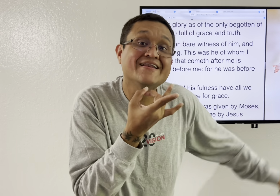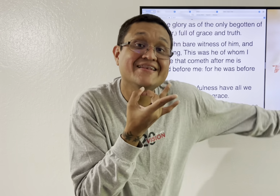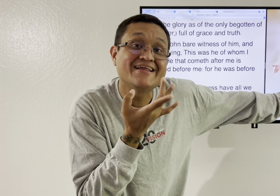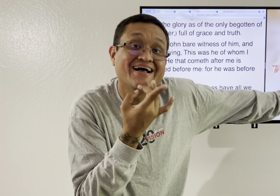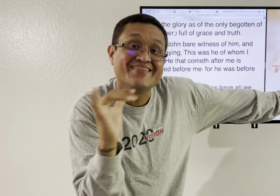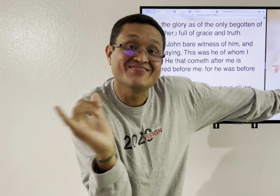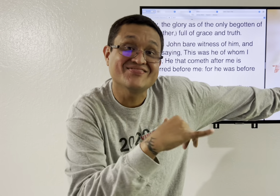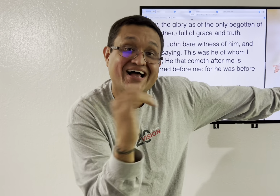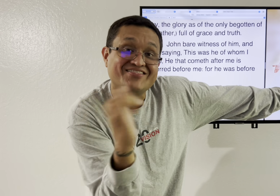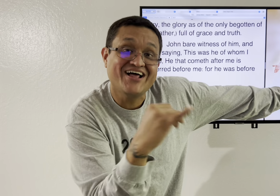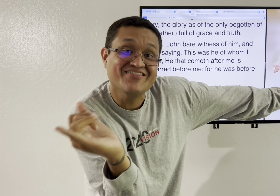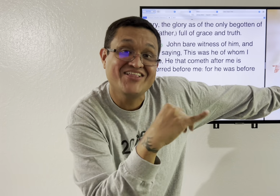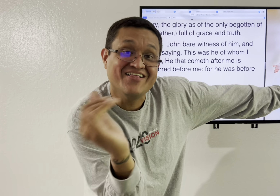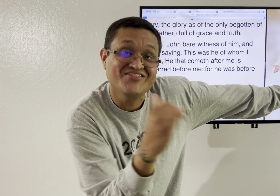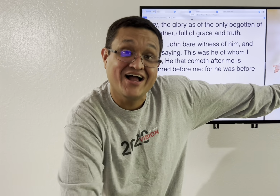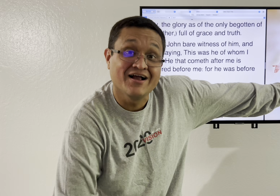He brings light and truth.